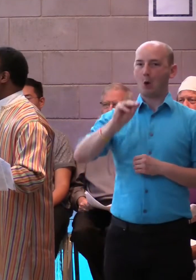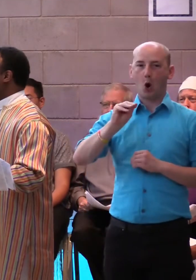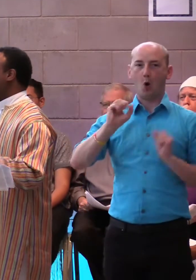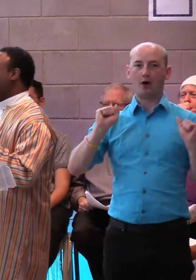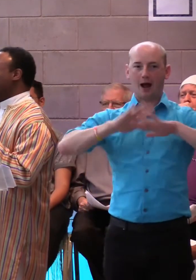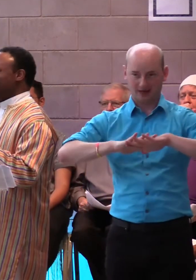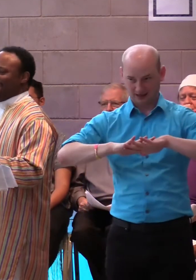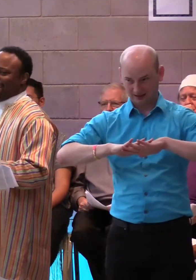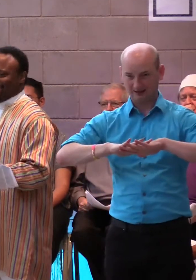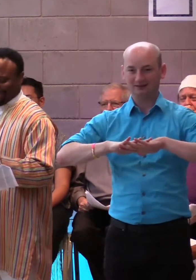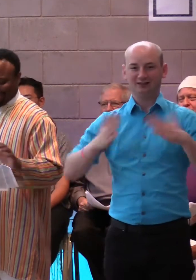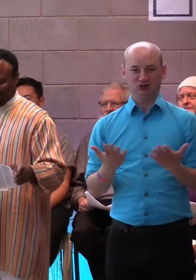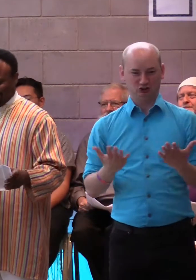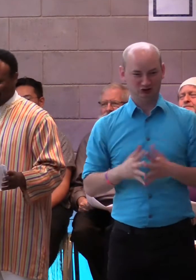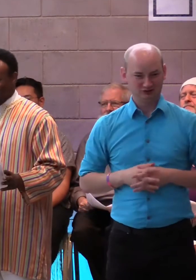we're here.